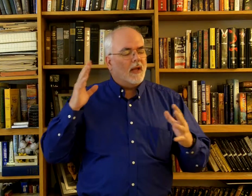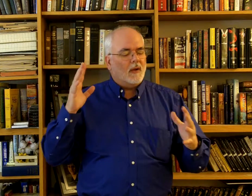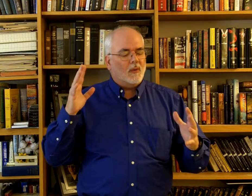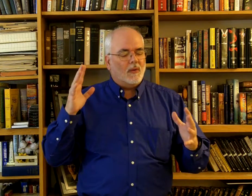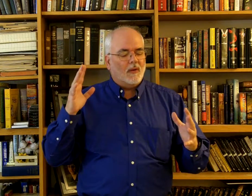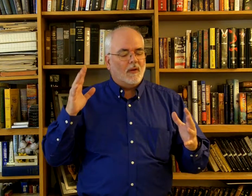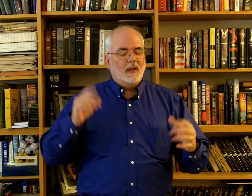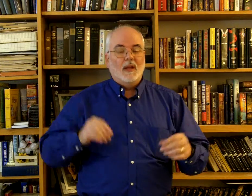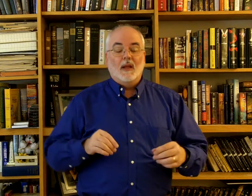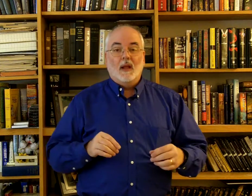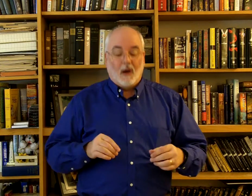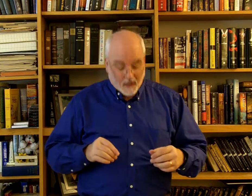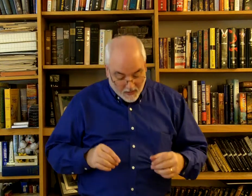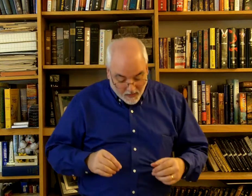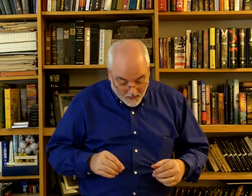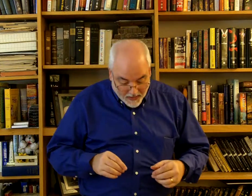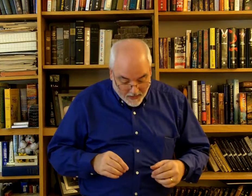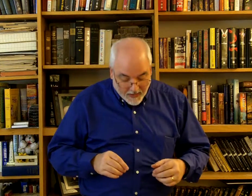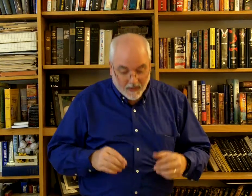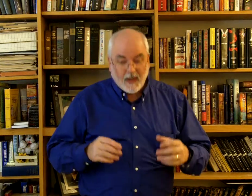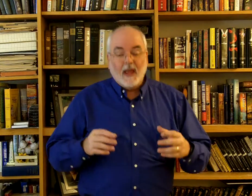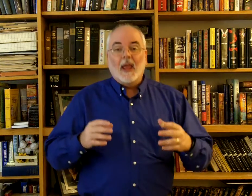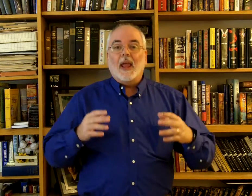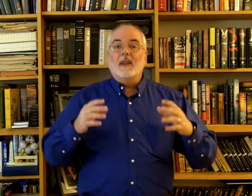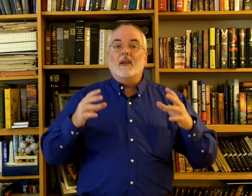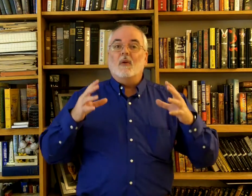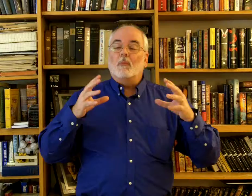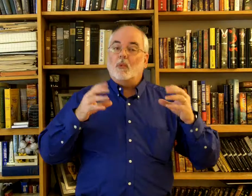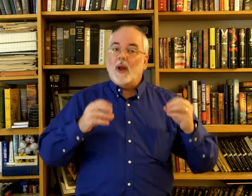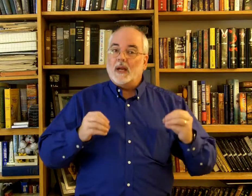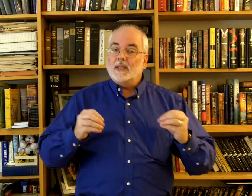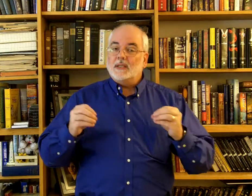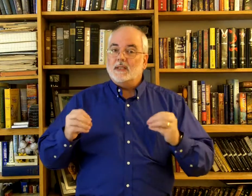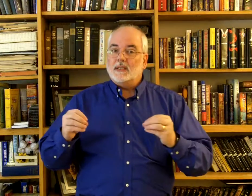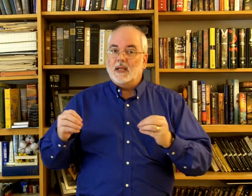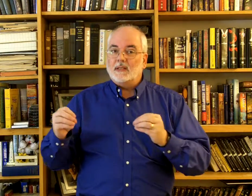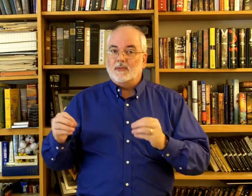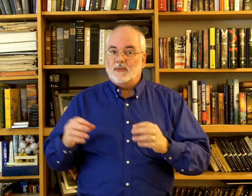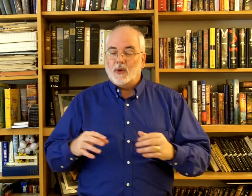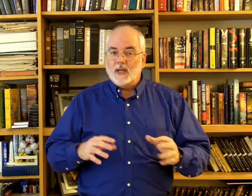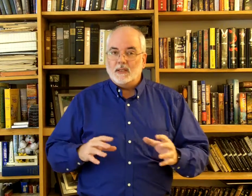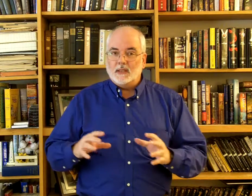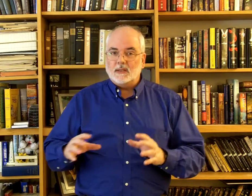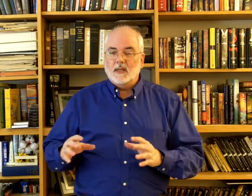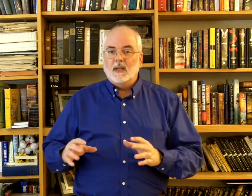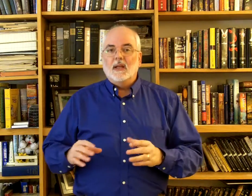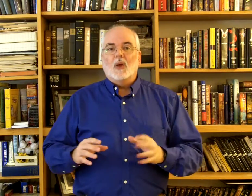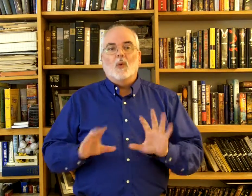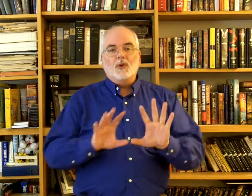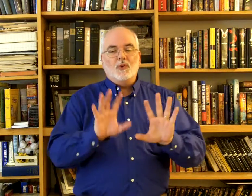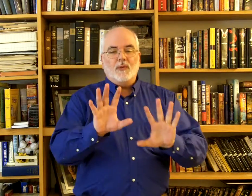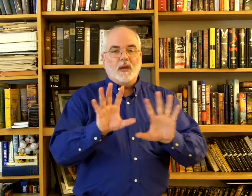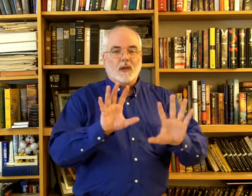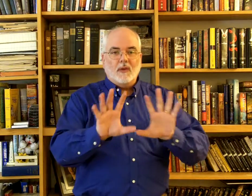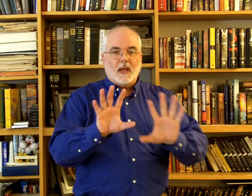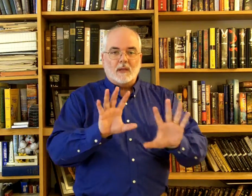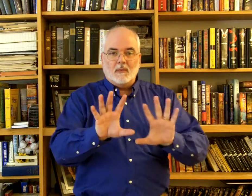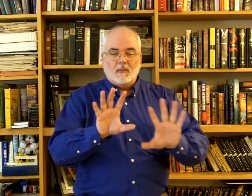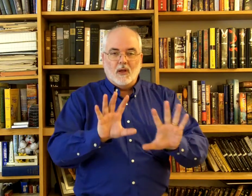sound. All right, then look down again. And then practice these things in phrases. Once you feel like you got them